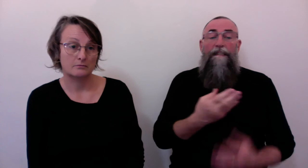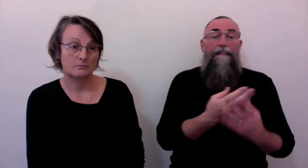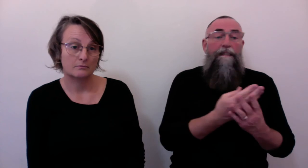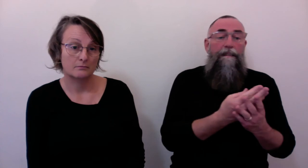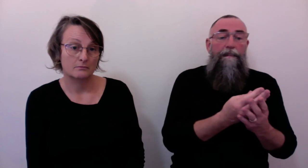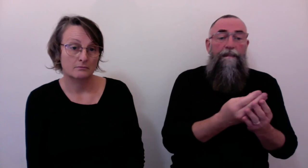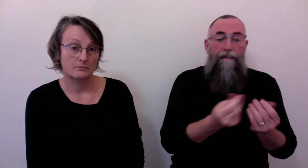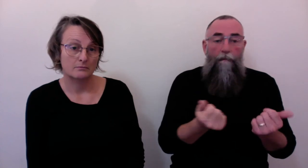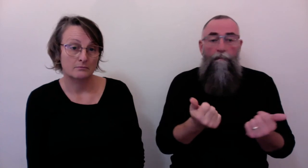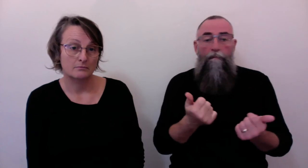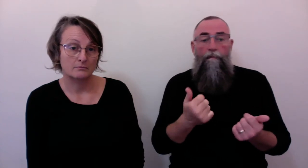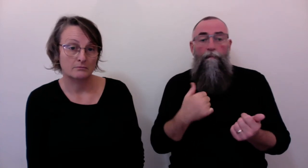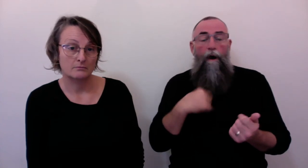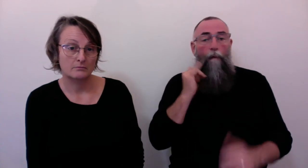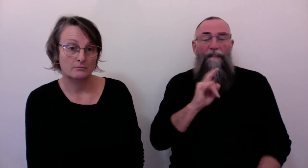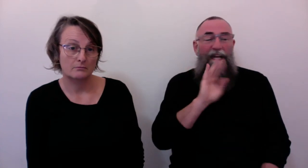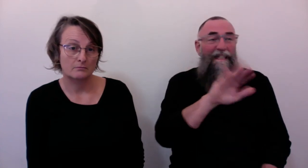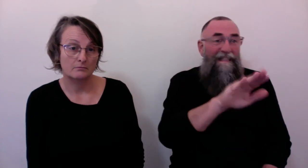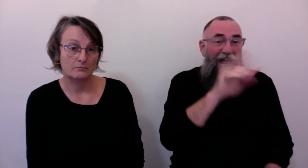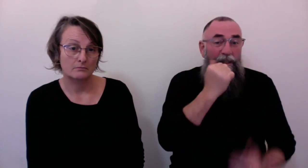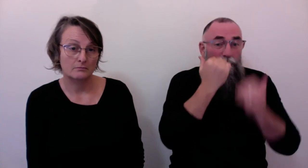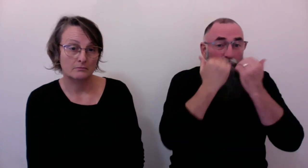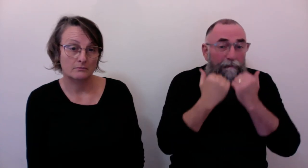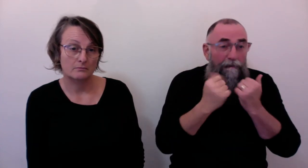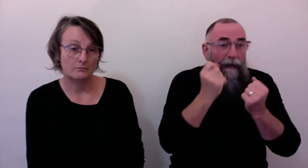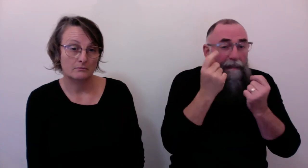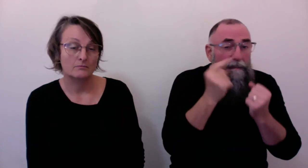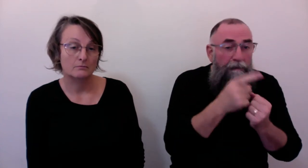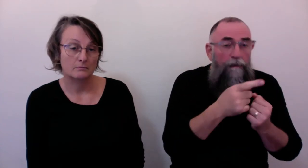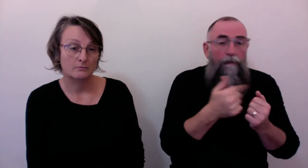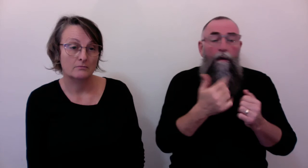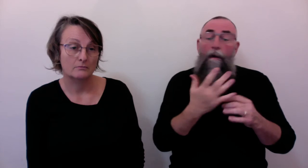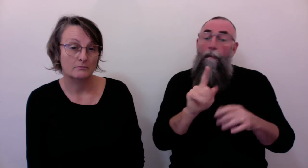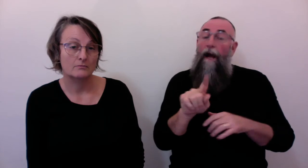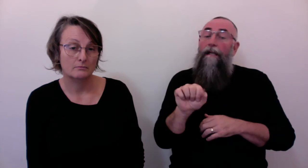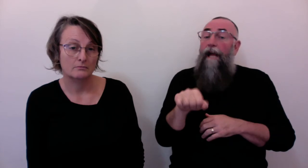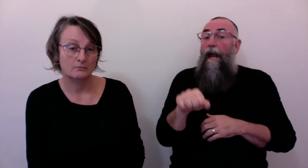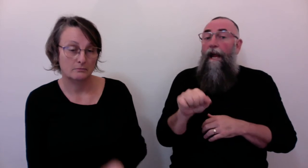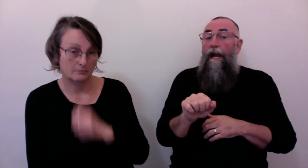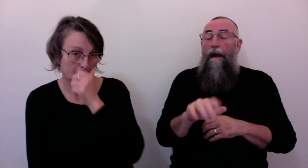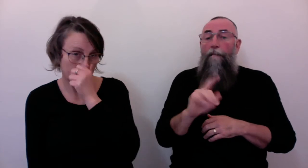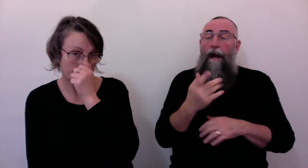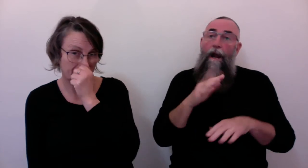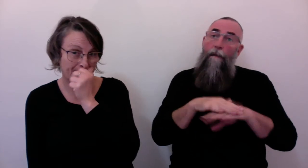ask to take your mask down as well. Yeah. But on your question though as well, I'm